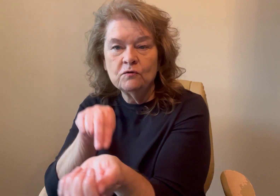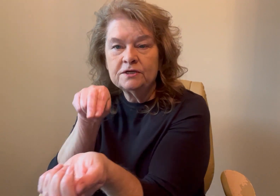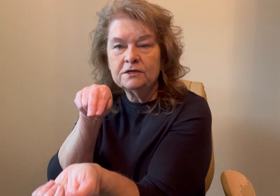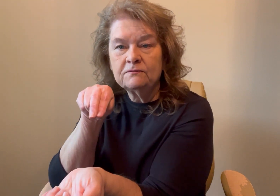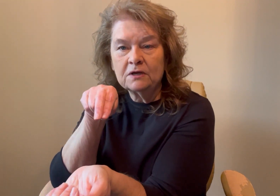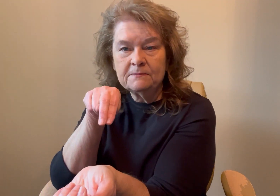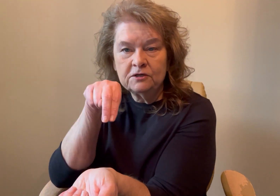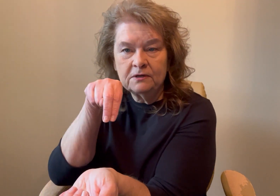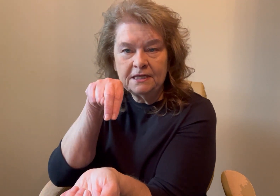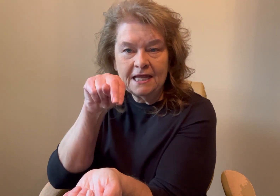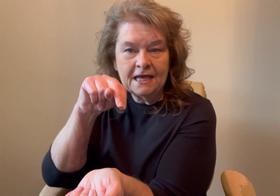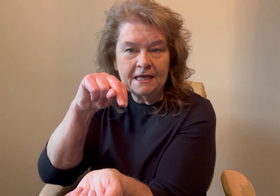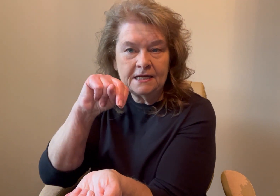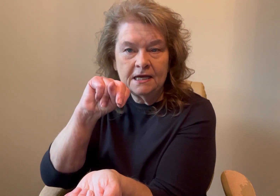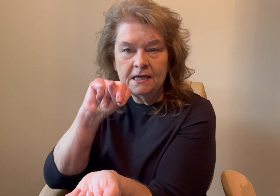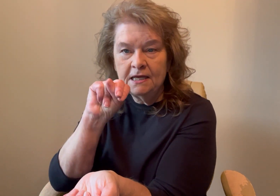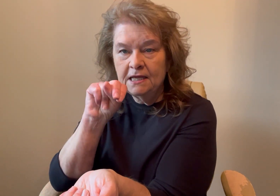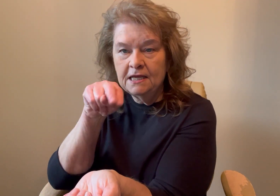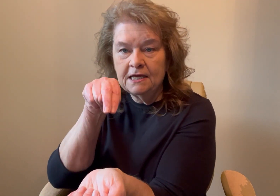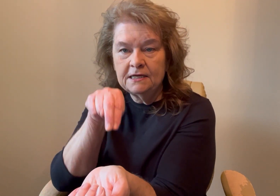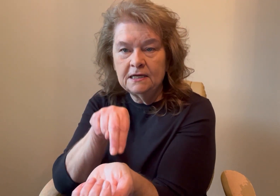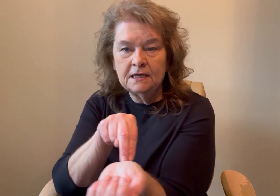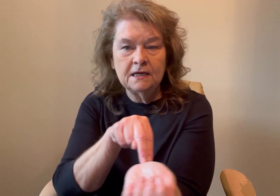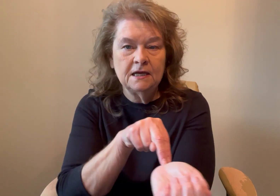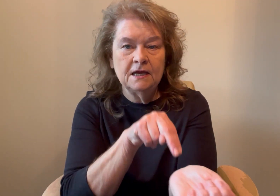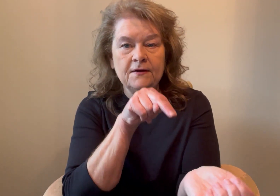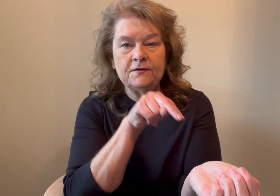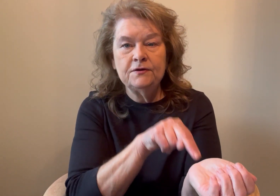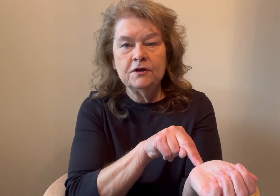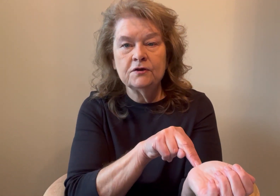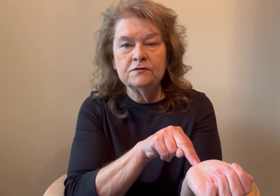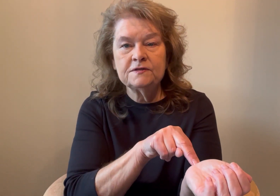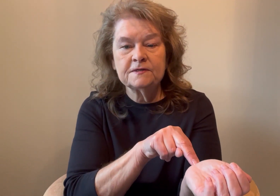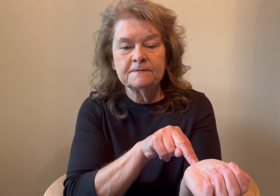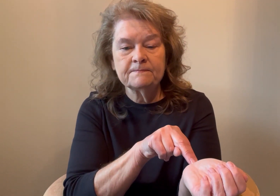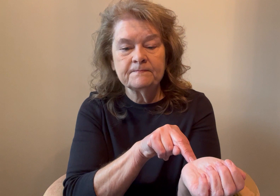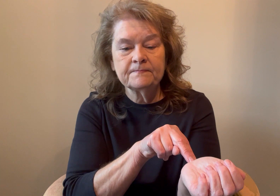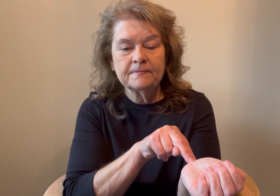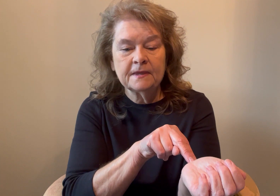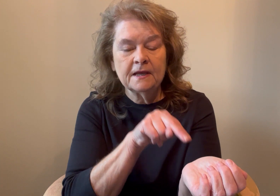you what I'm doing. The in, nurse,